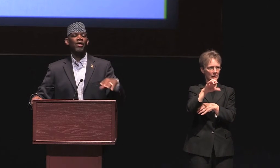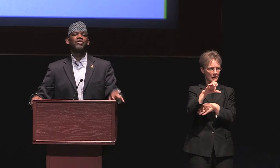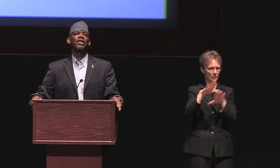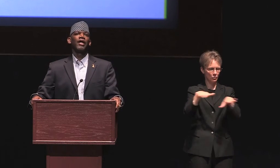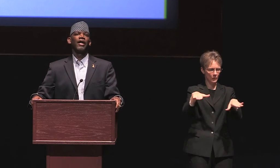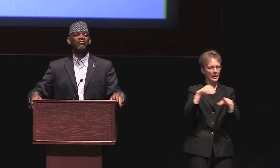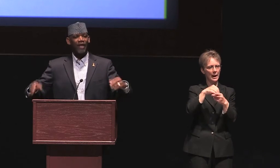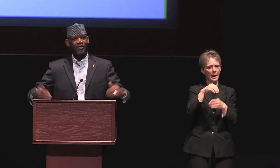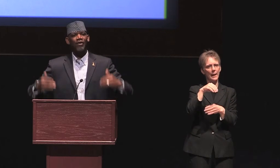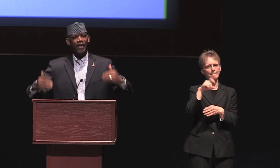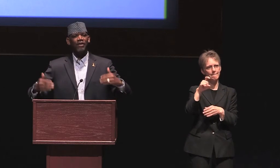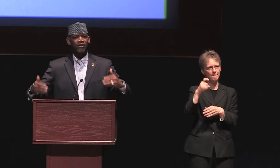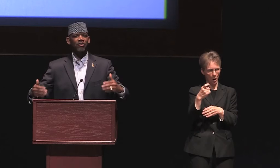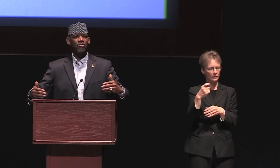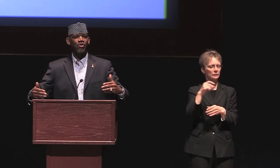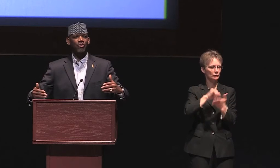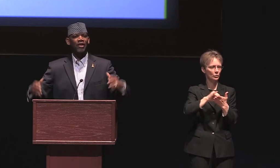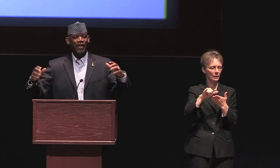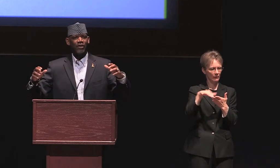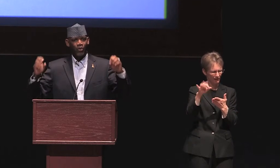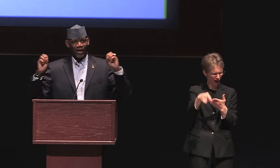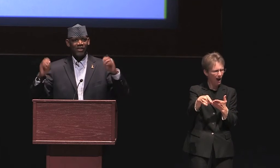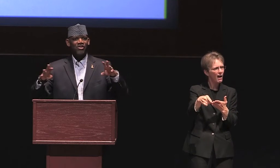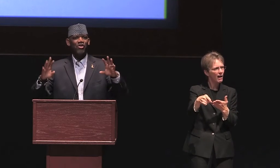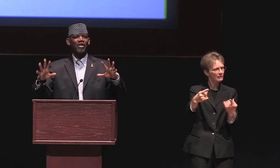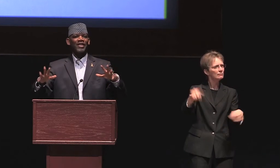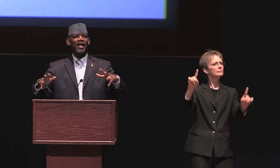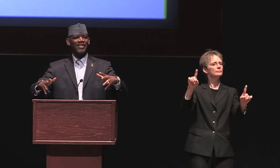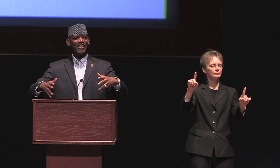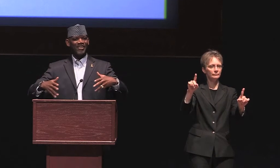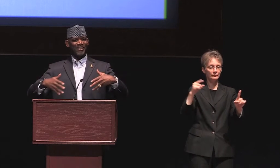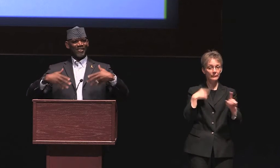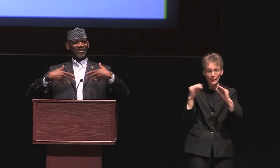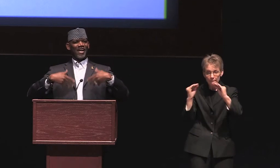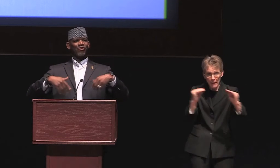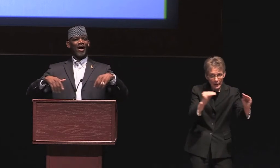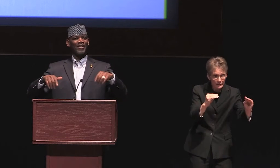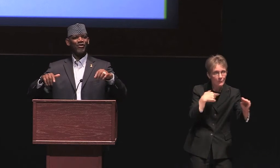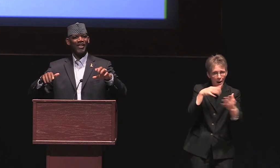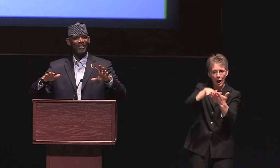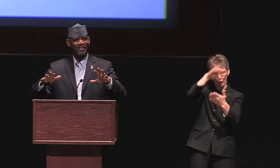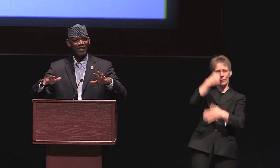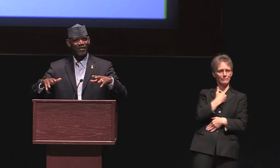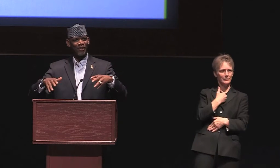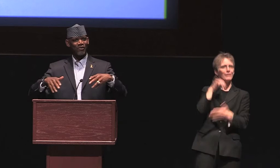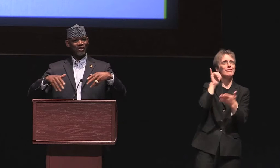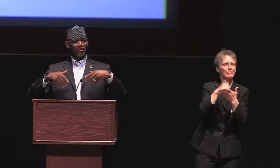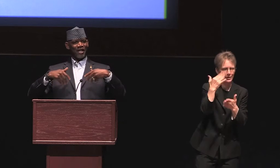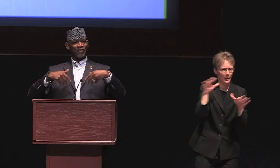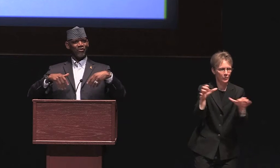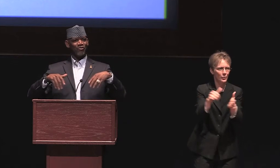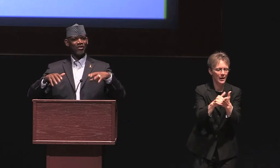in the Bronx, and found out, hey, the system works. And when I teach children, I get ideas. So that's why I do it.